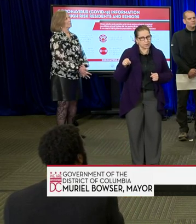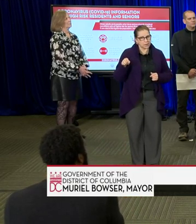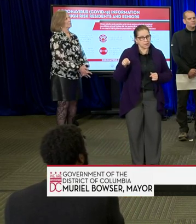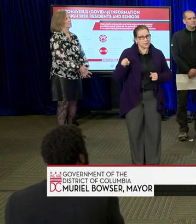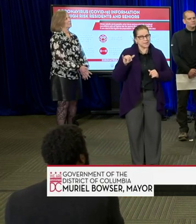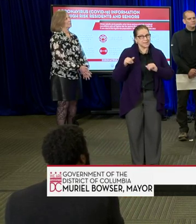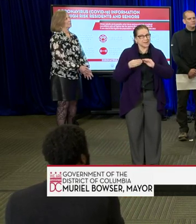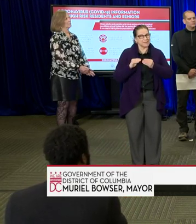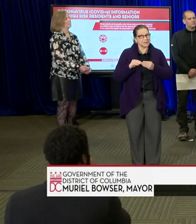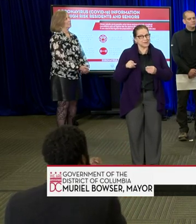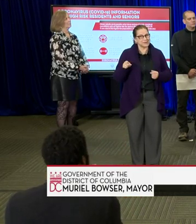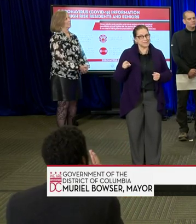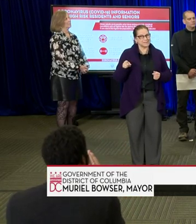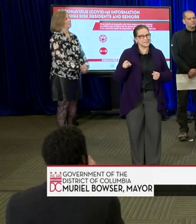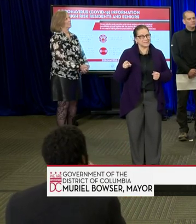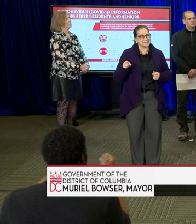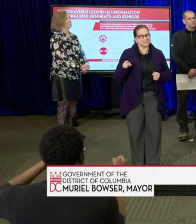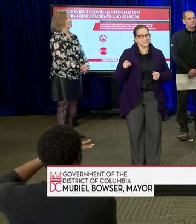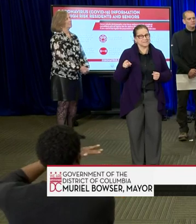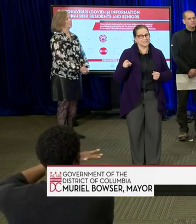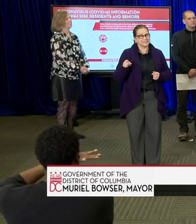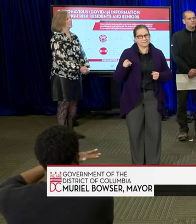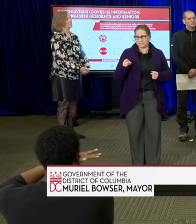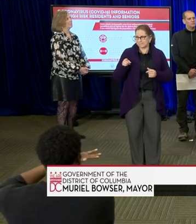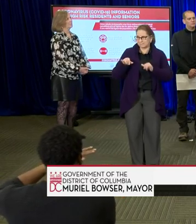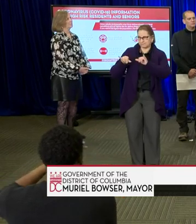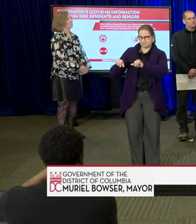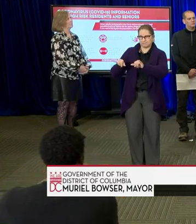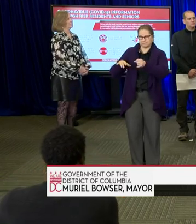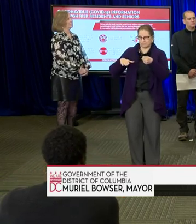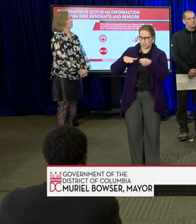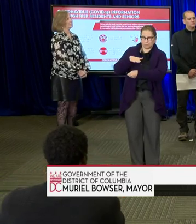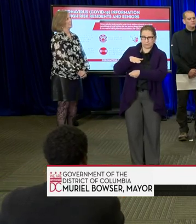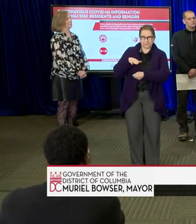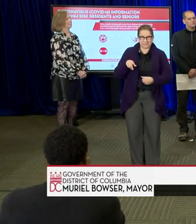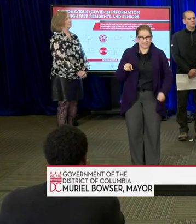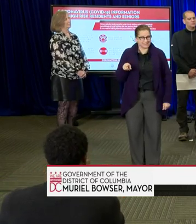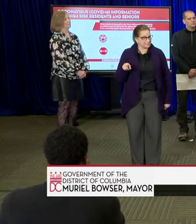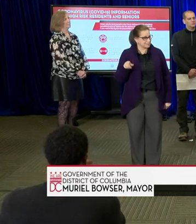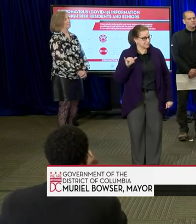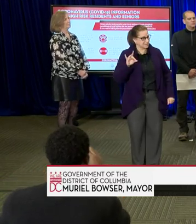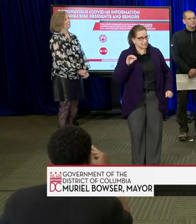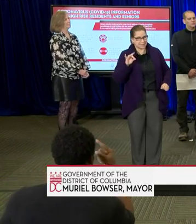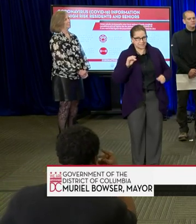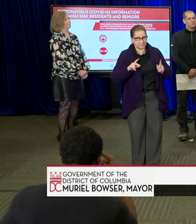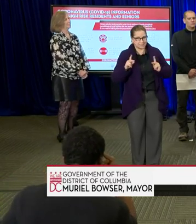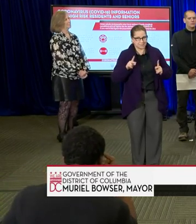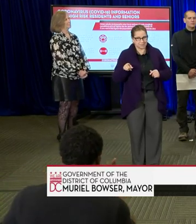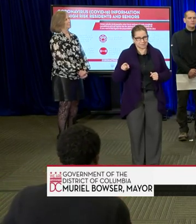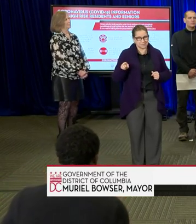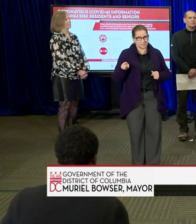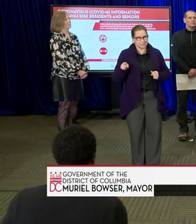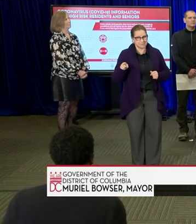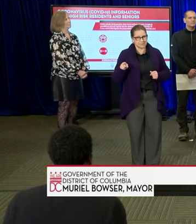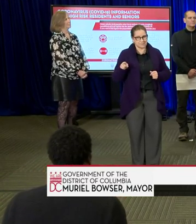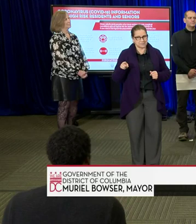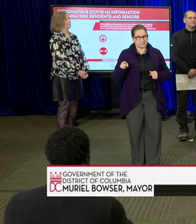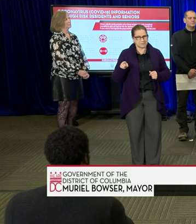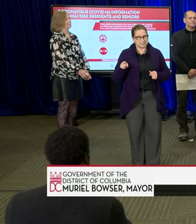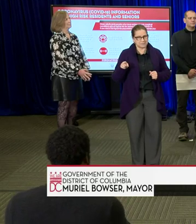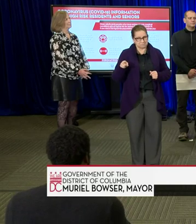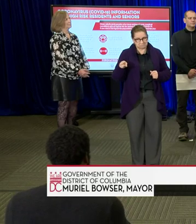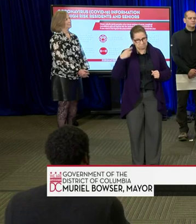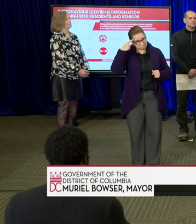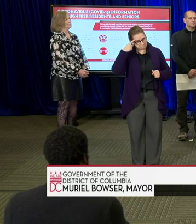are quarantined of those 80, or how many are self-reporting that they think they have it, and it really,